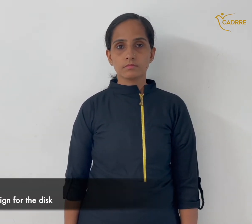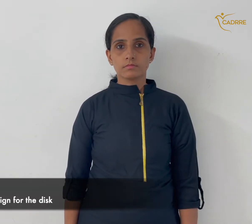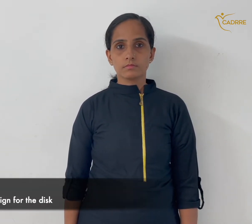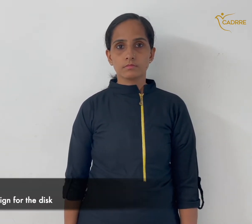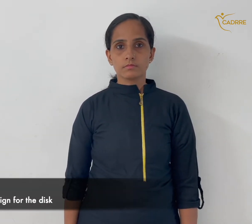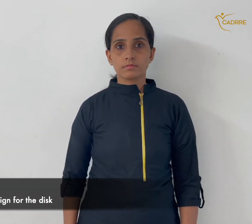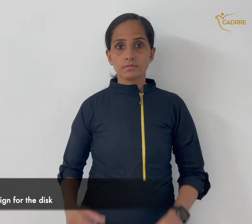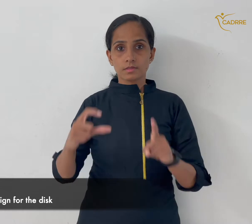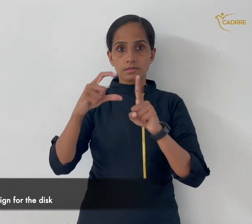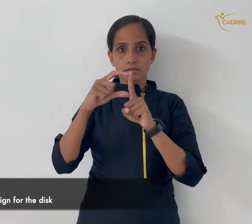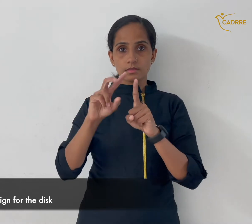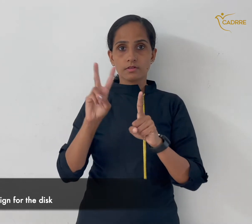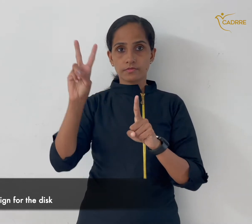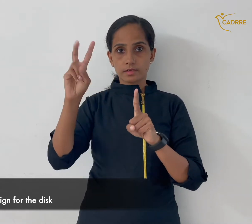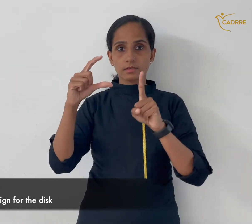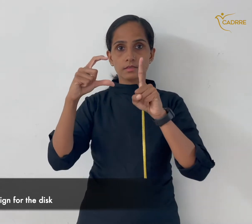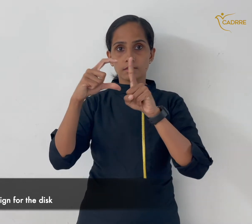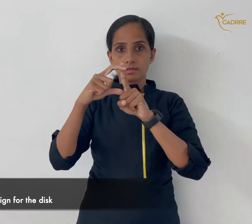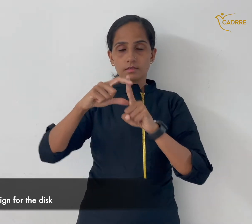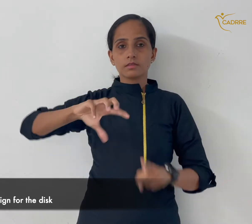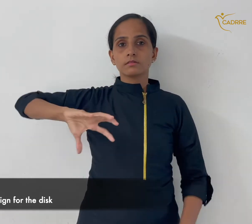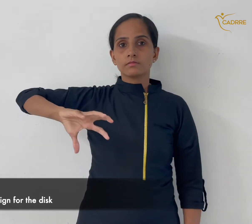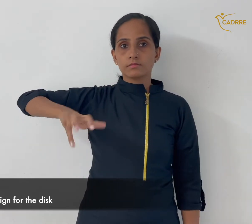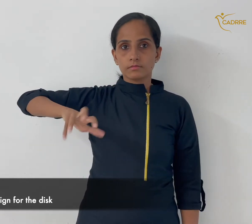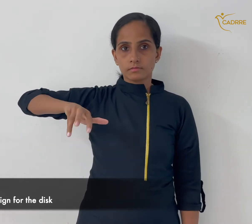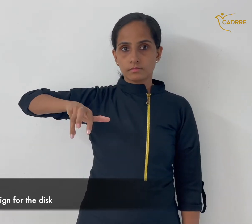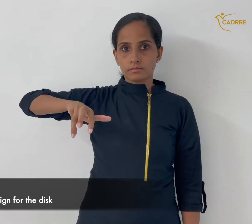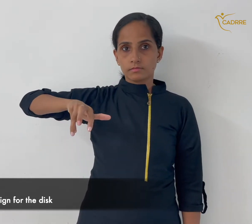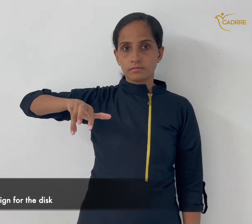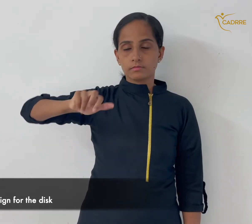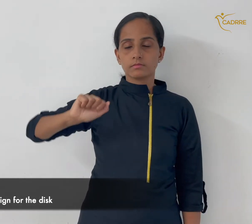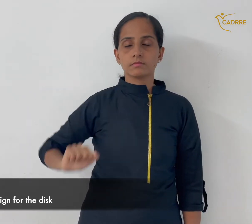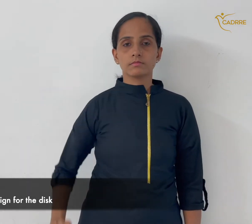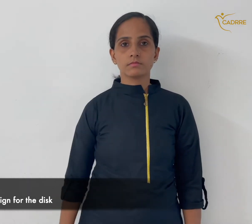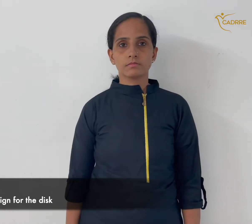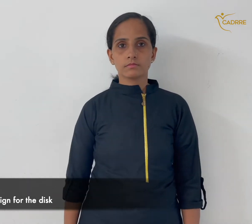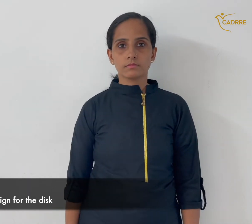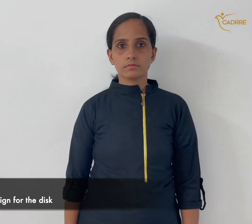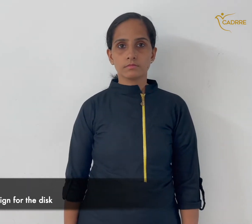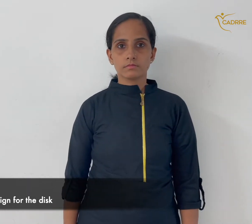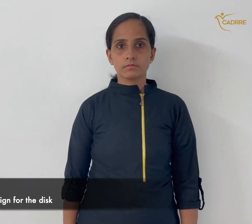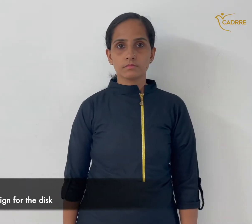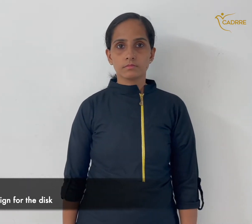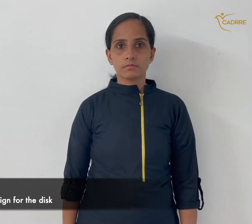dvd finger spelling dvd and sign for the disk